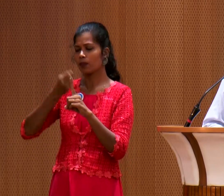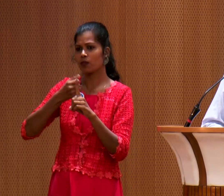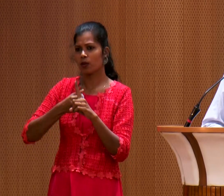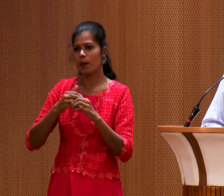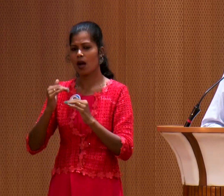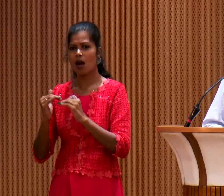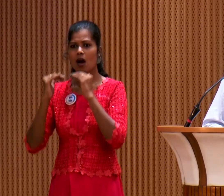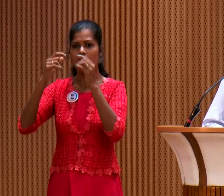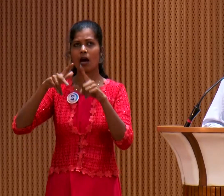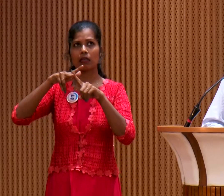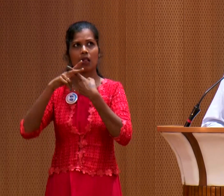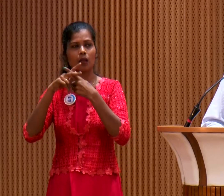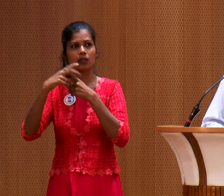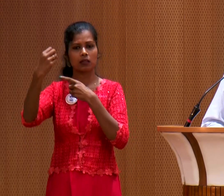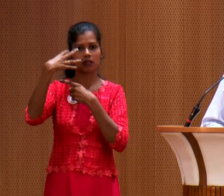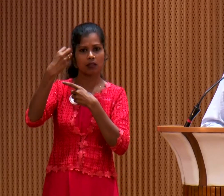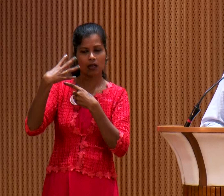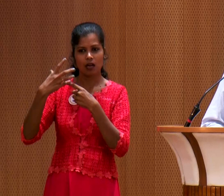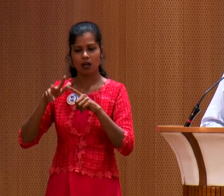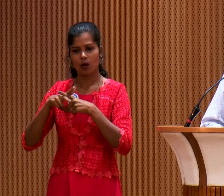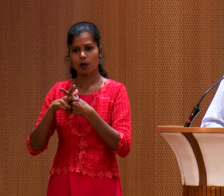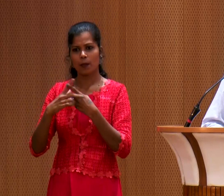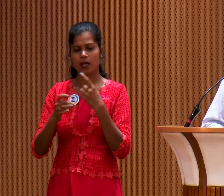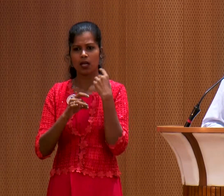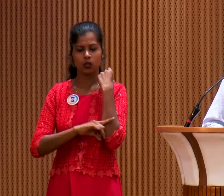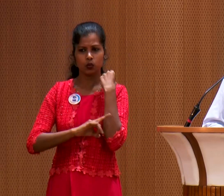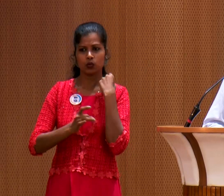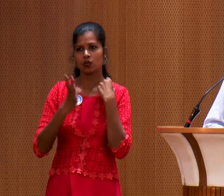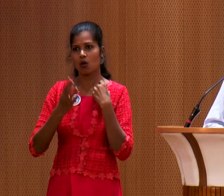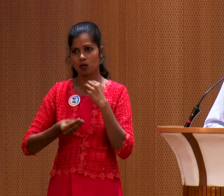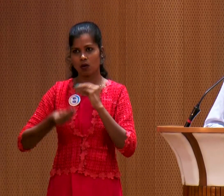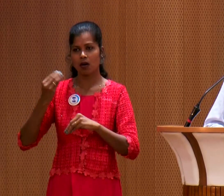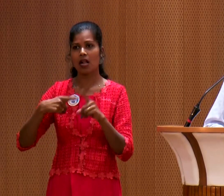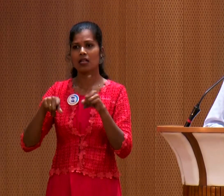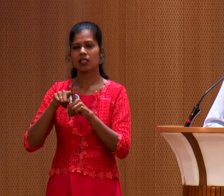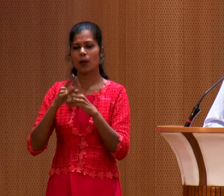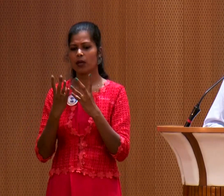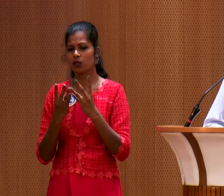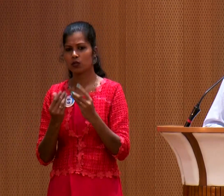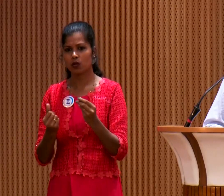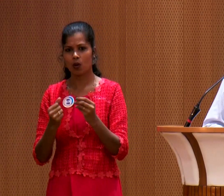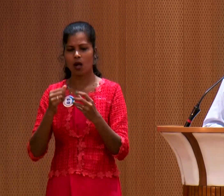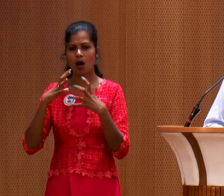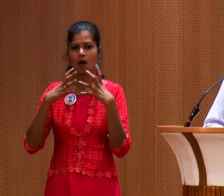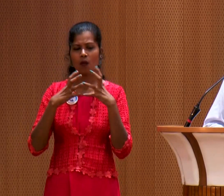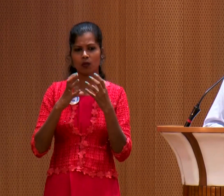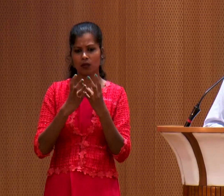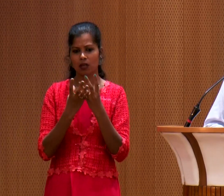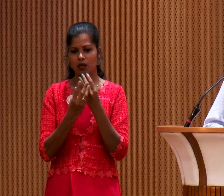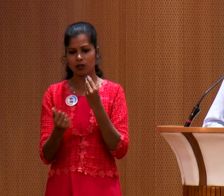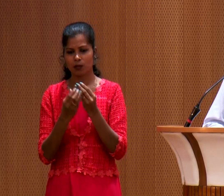high electrical conductivity. And pith being a very low value item, it was not possible to wash